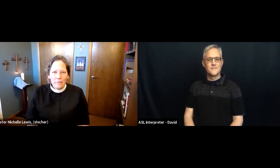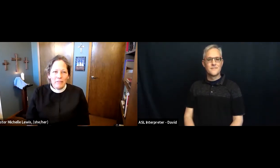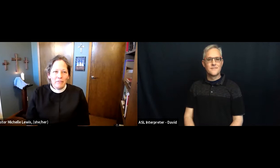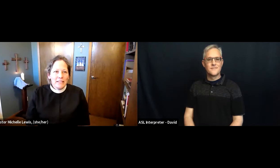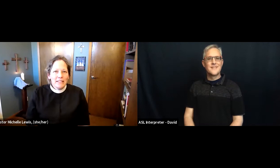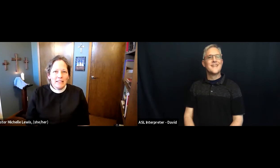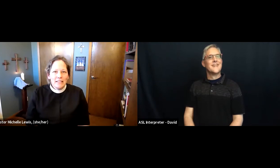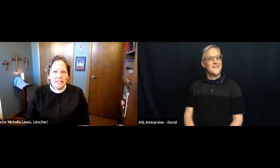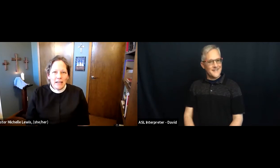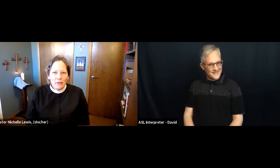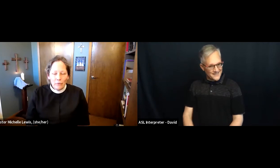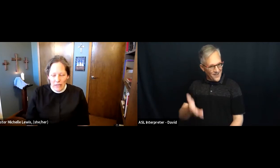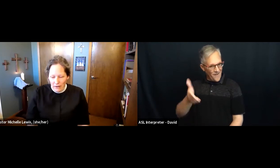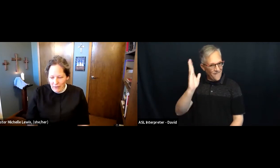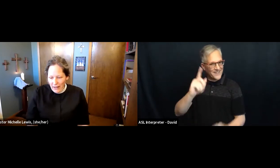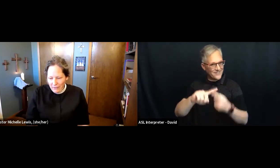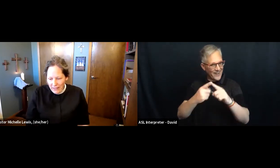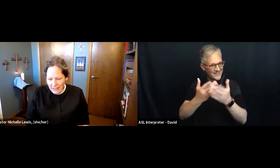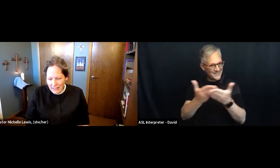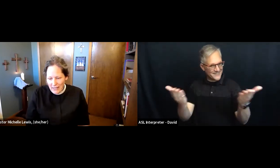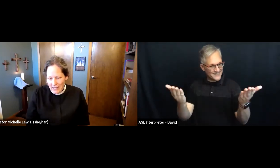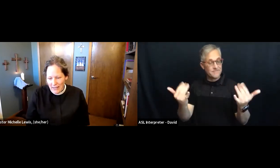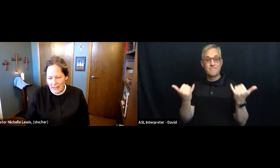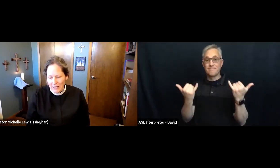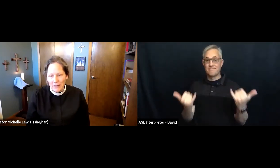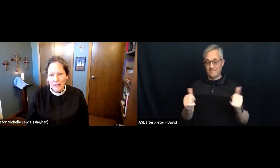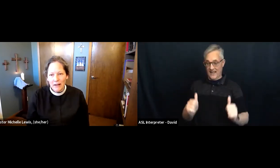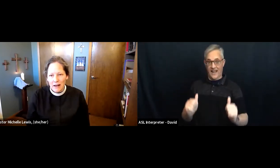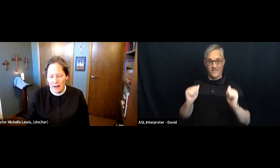All right, my friends, this is the second week of Advent.